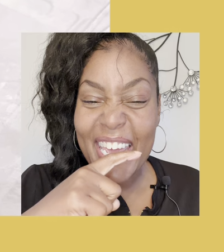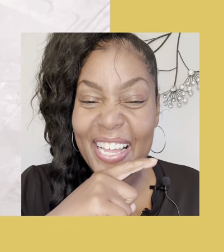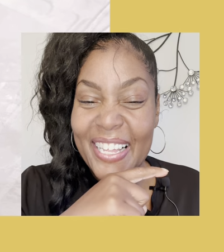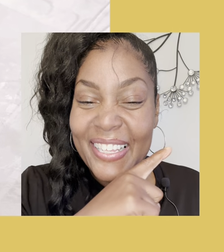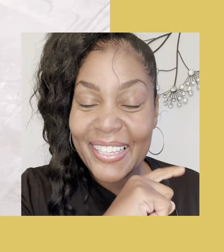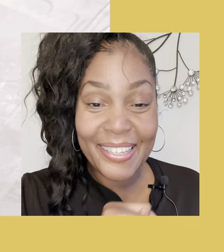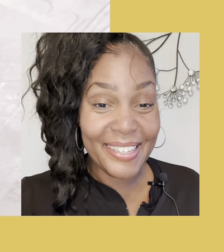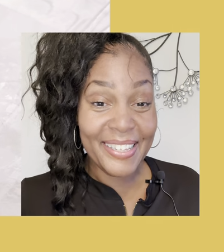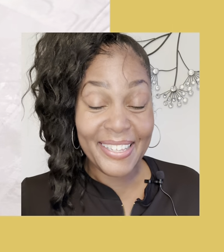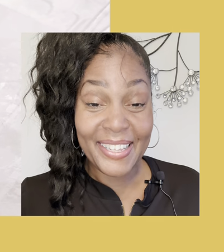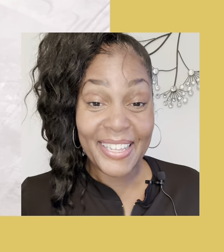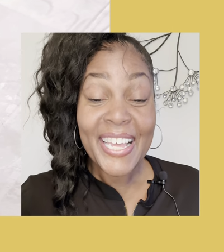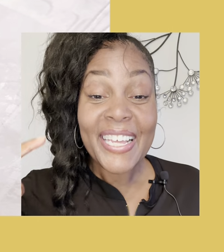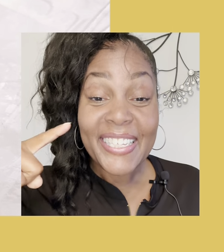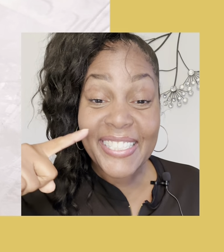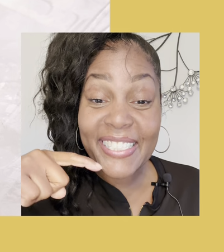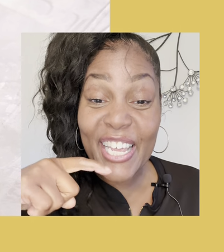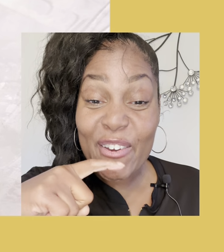Cereal.